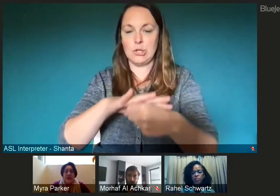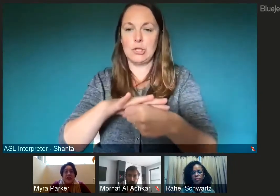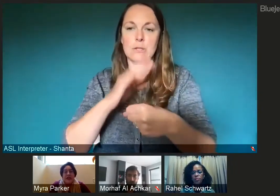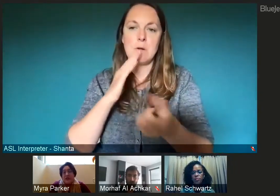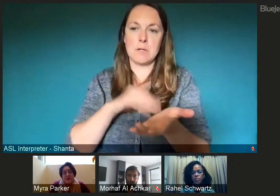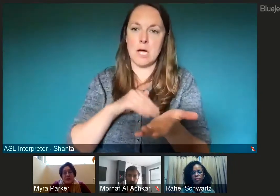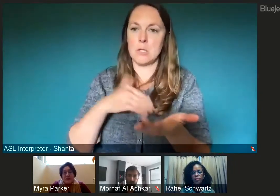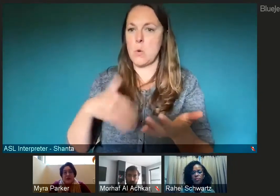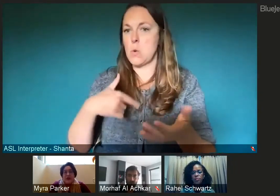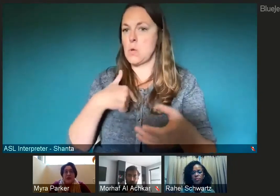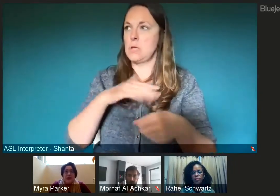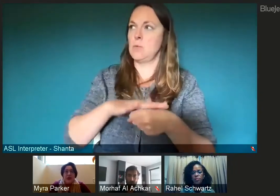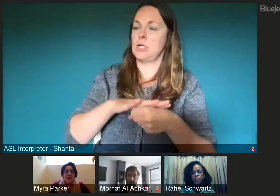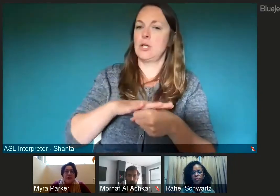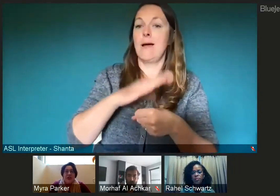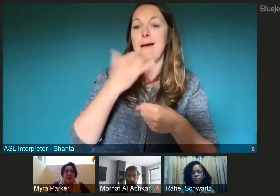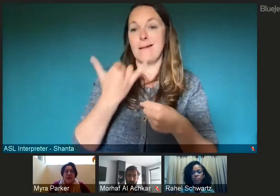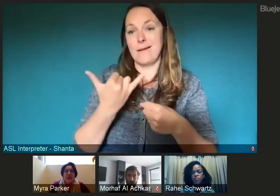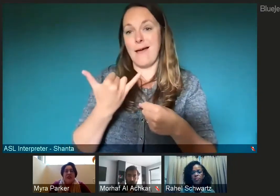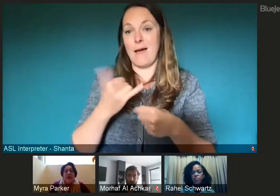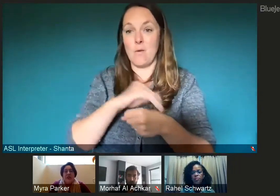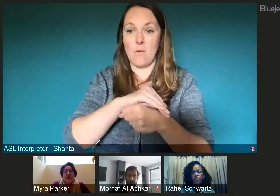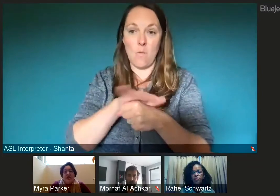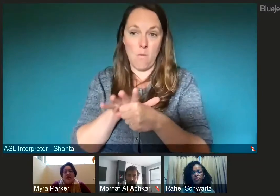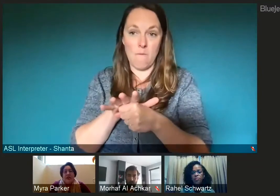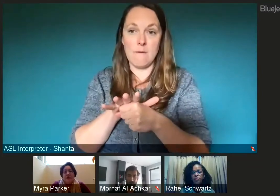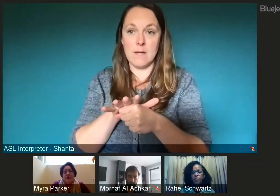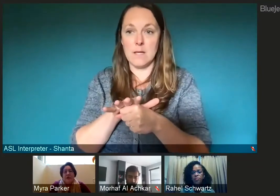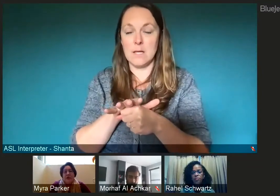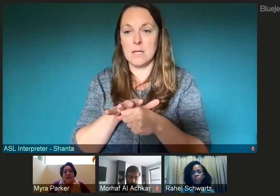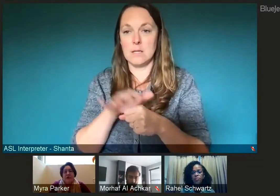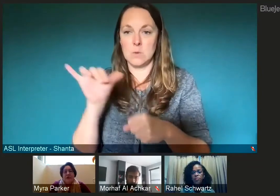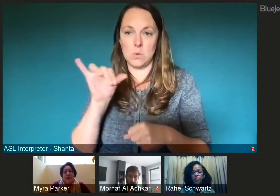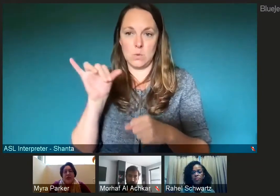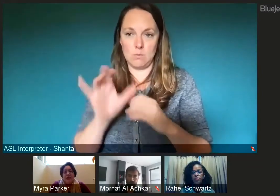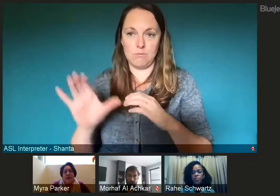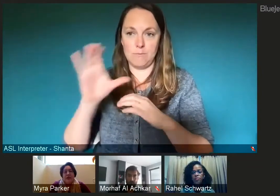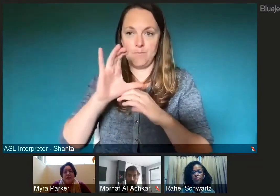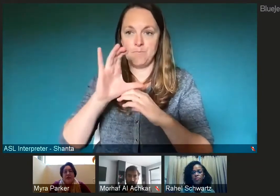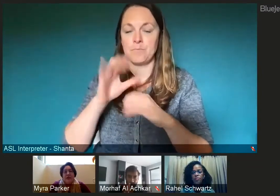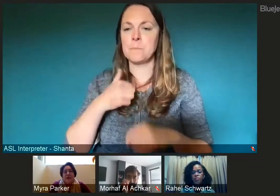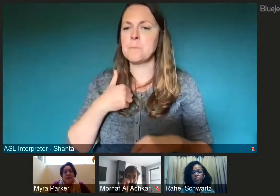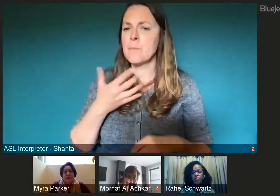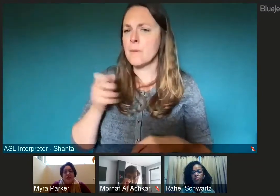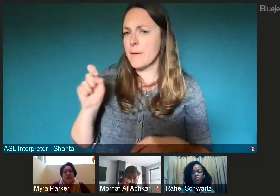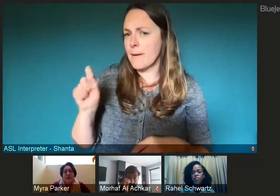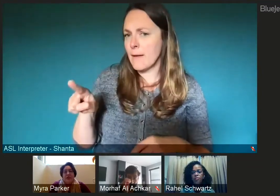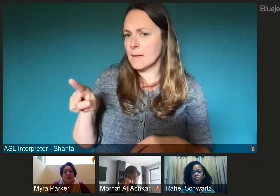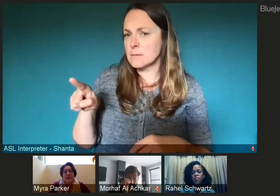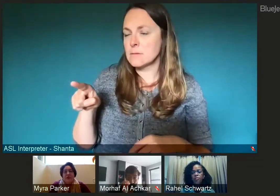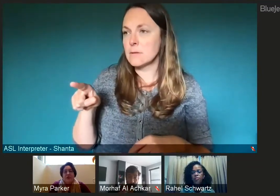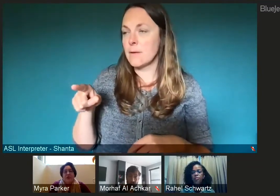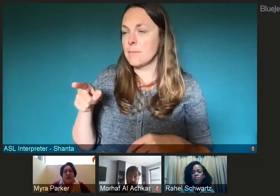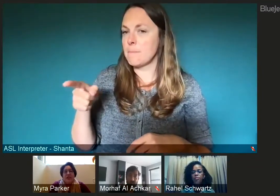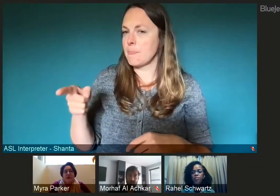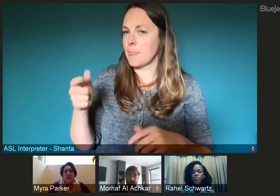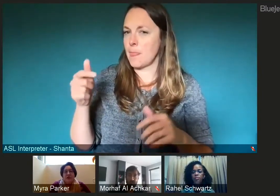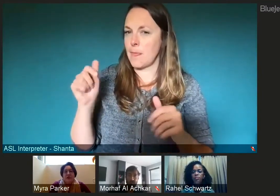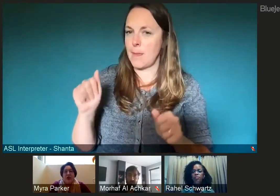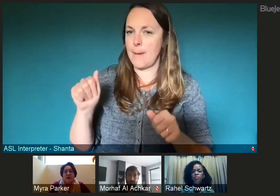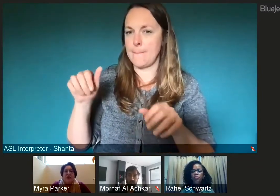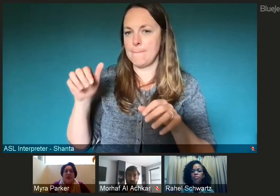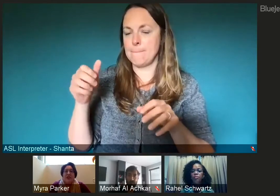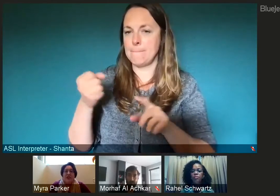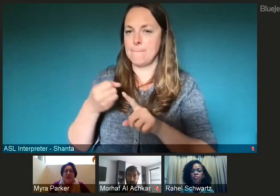factors, and now, of course, with COVID-19. And I just want to ask you if you can speak to, some of the